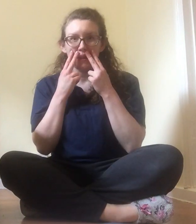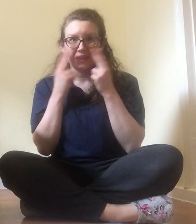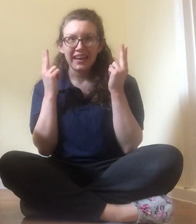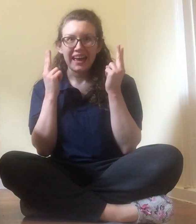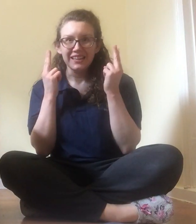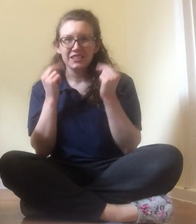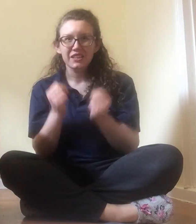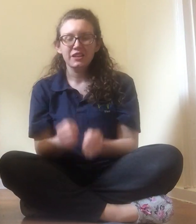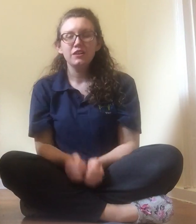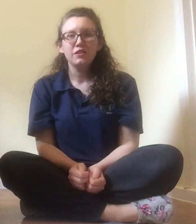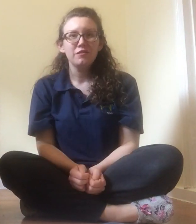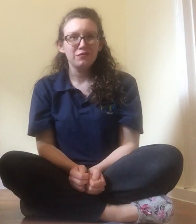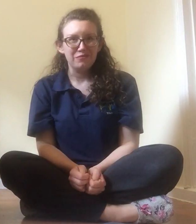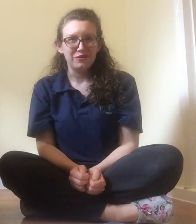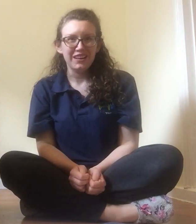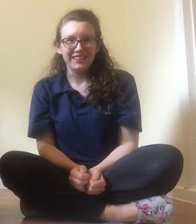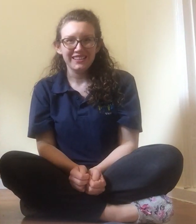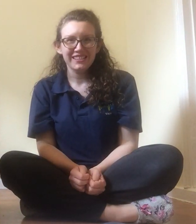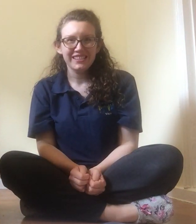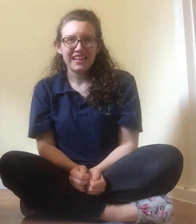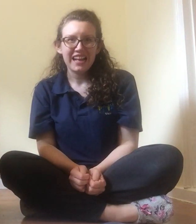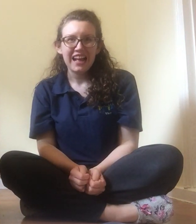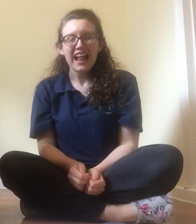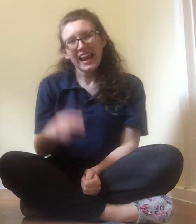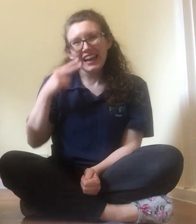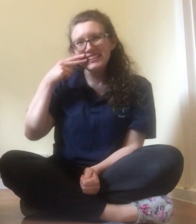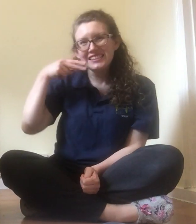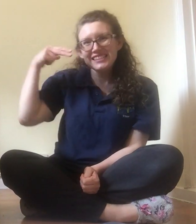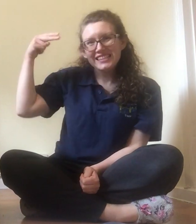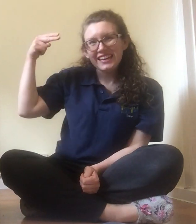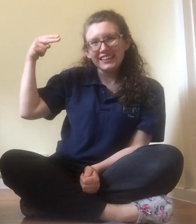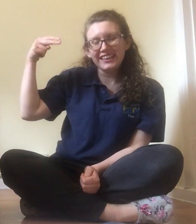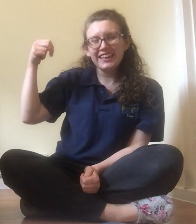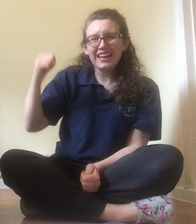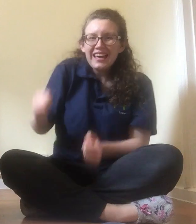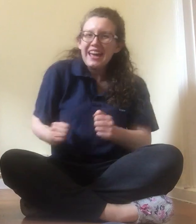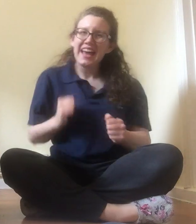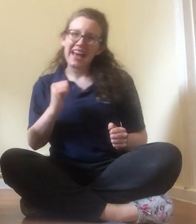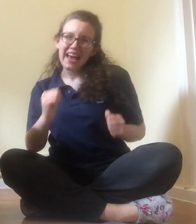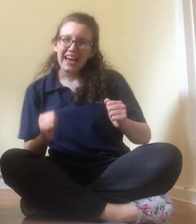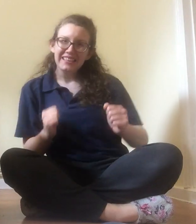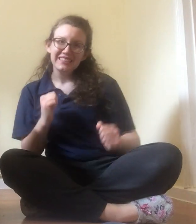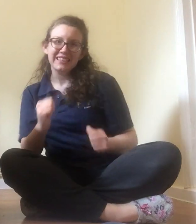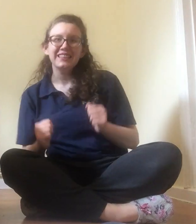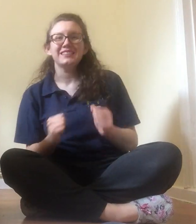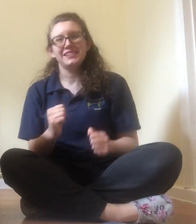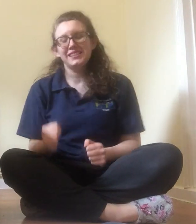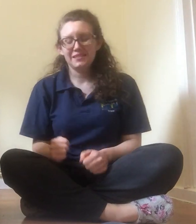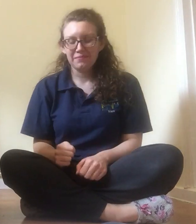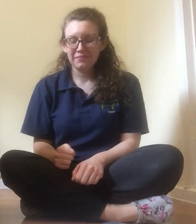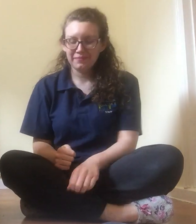The cat from France likes to sing and dance.